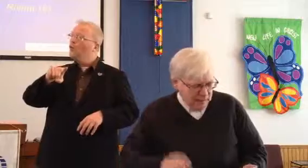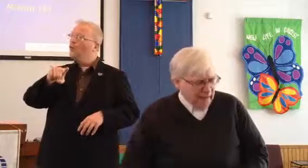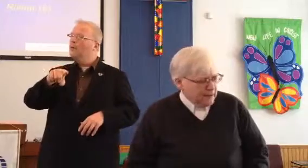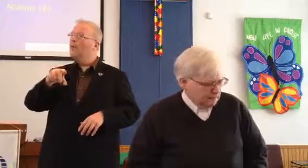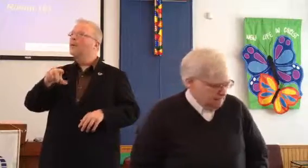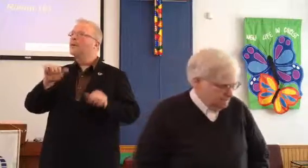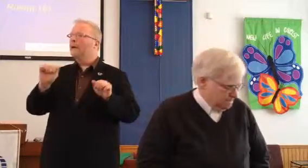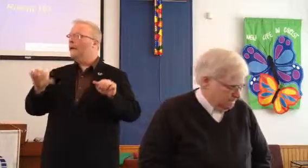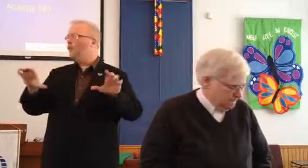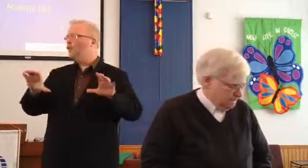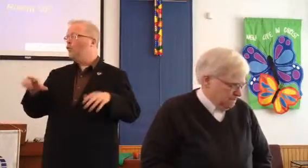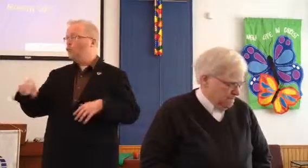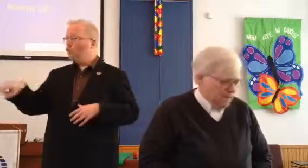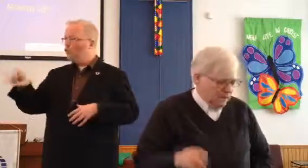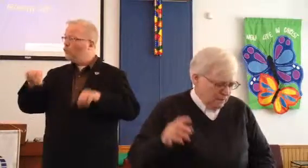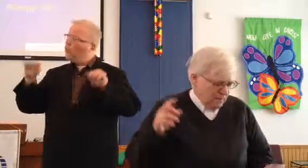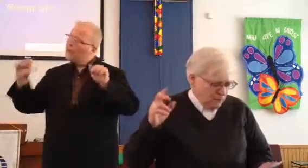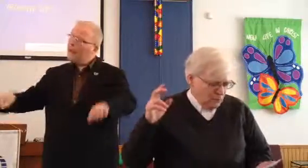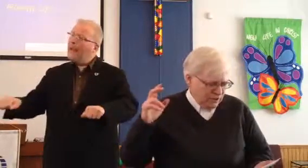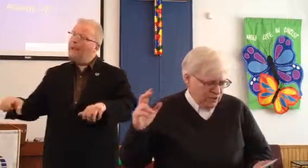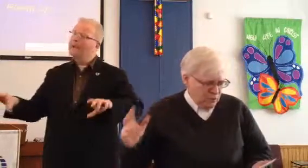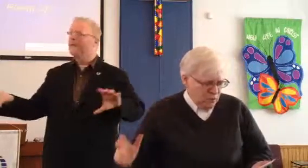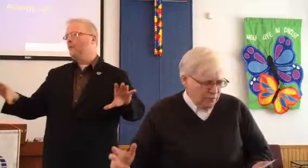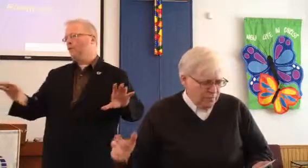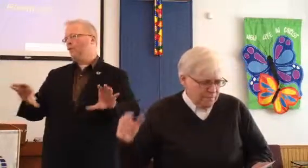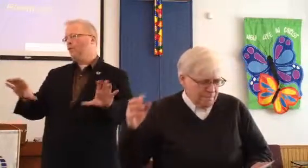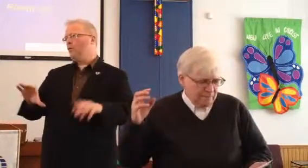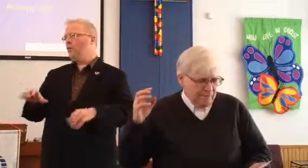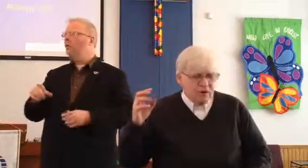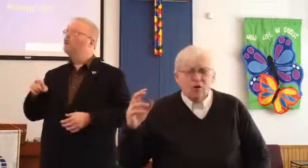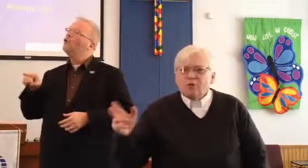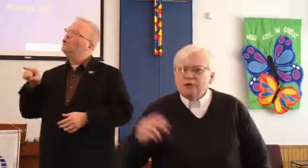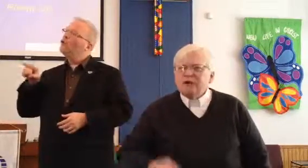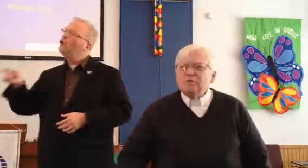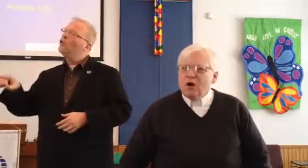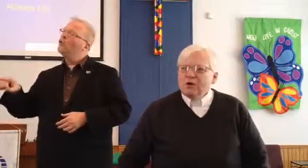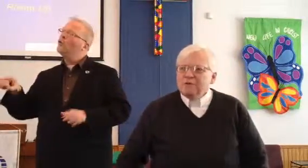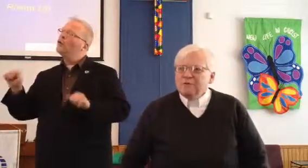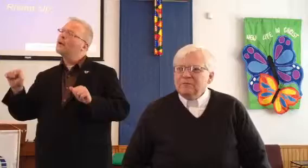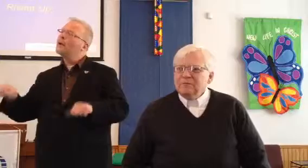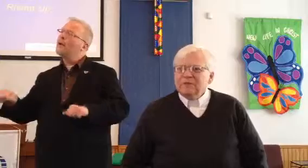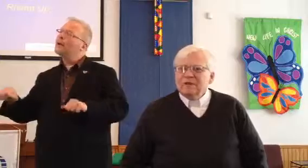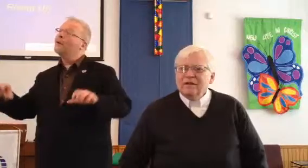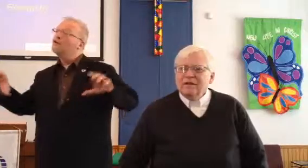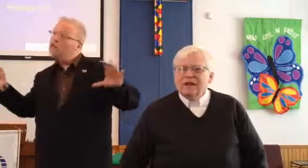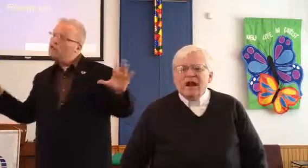Maybe one day people will see a movie or read a book